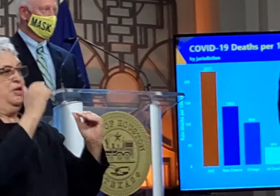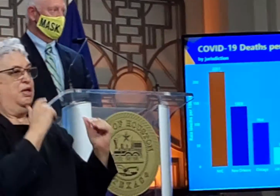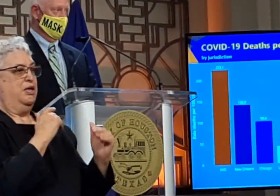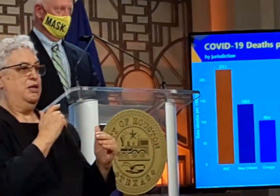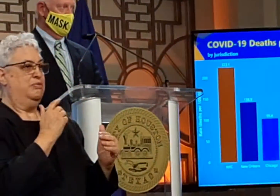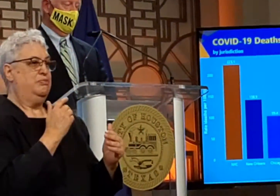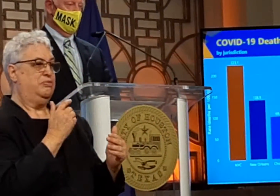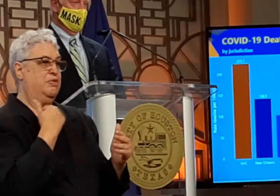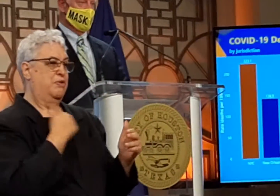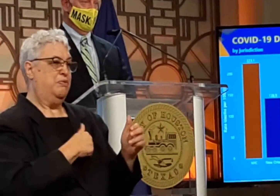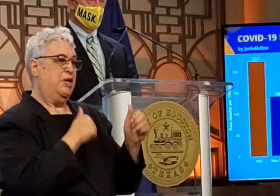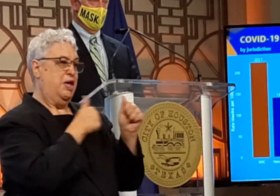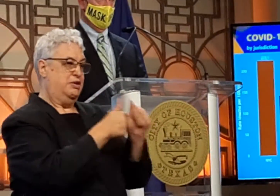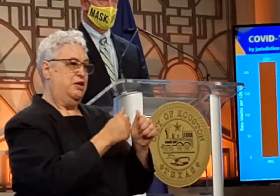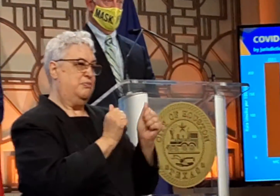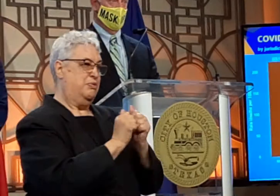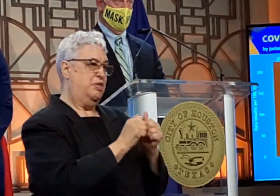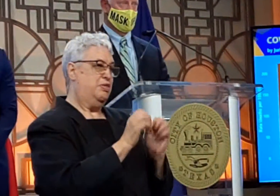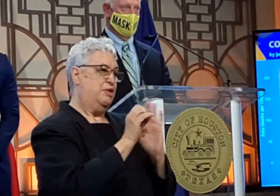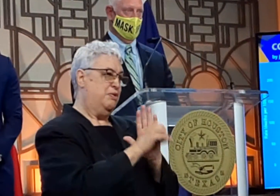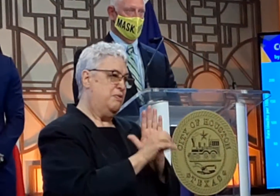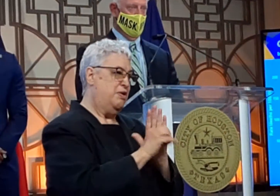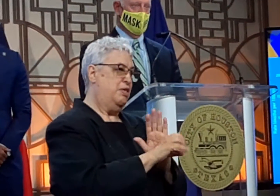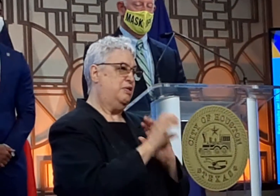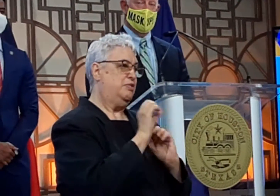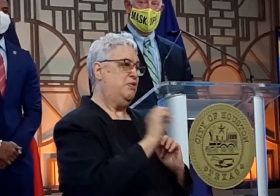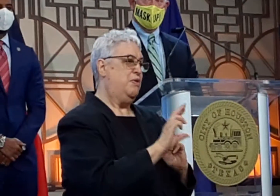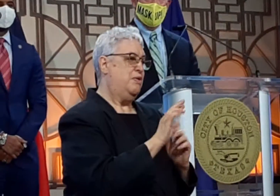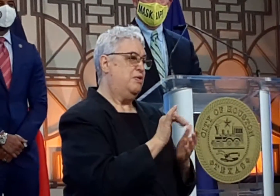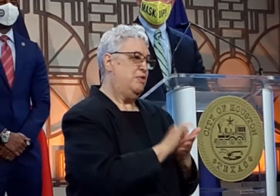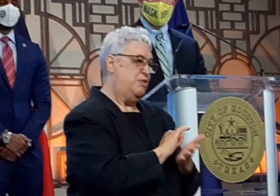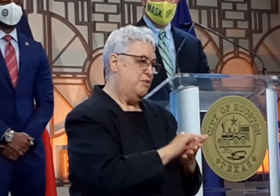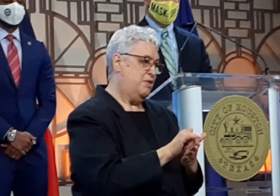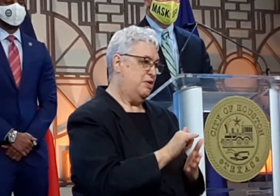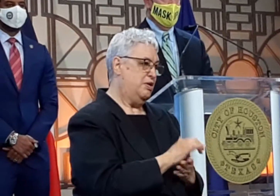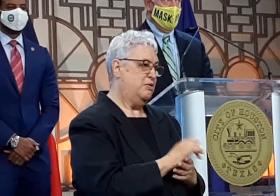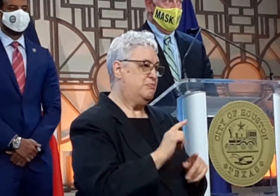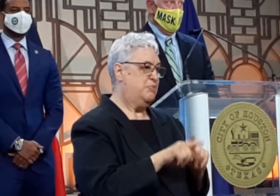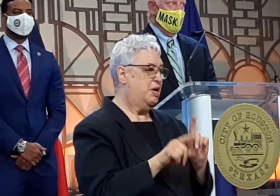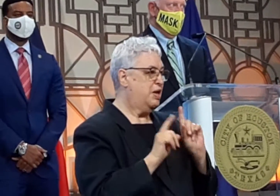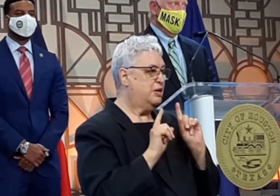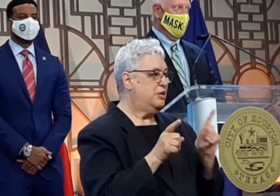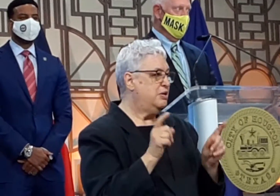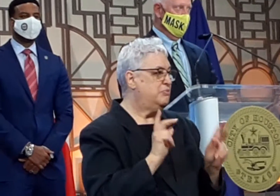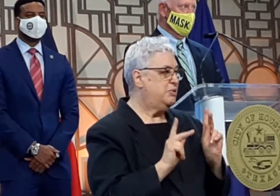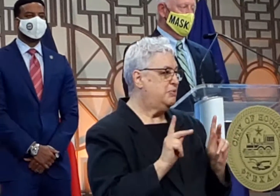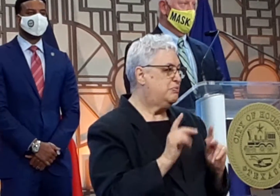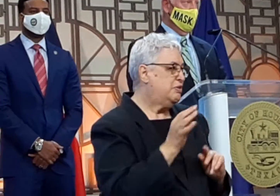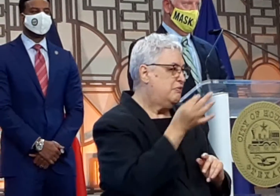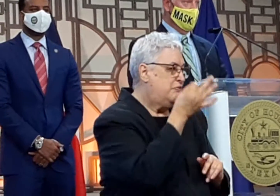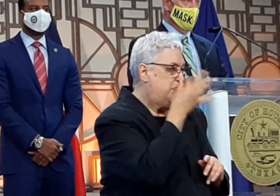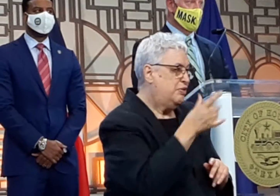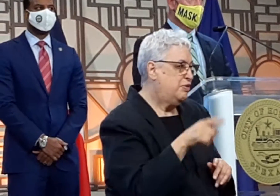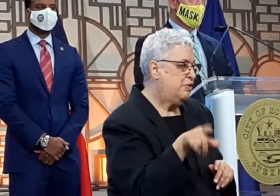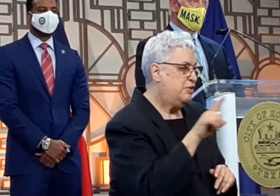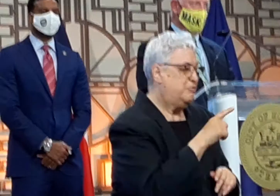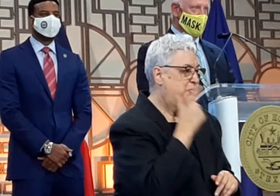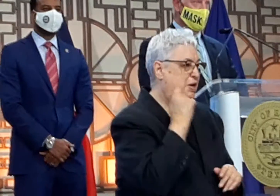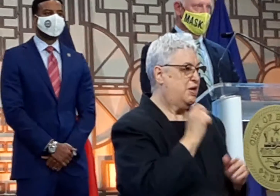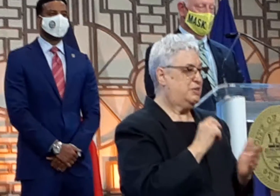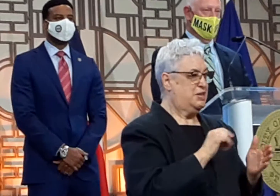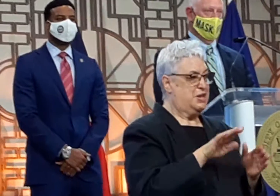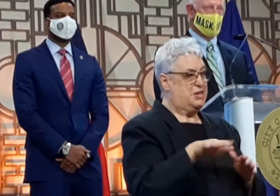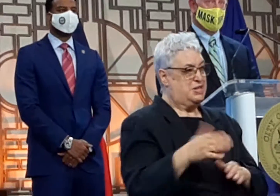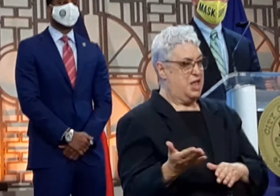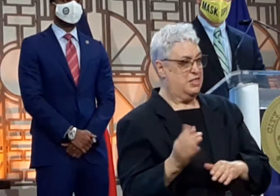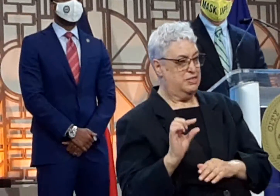we'll start catching up with those cities that have greater rates than we have. But don't let anybody be fooled that just because the number of deaths